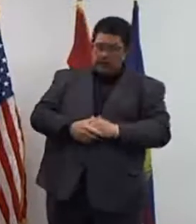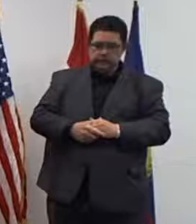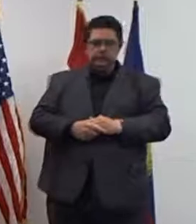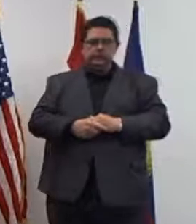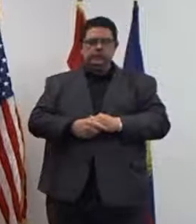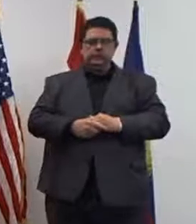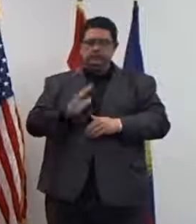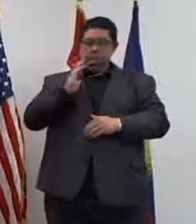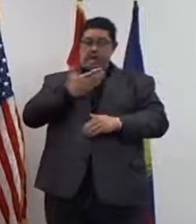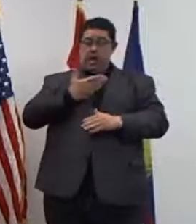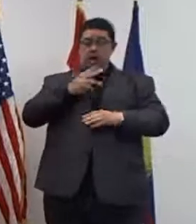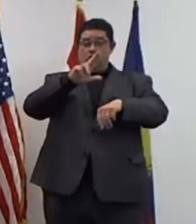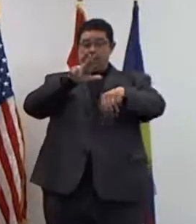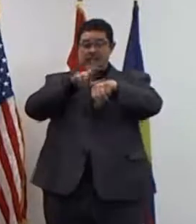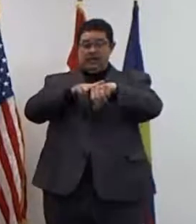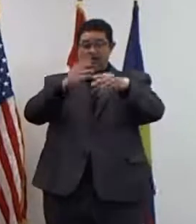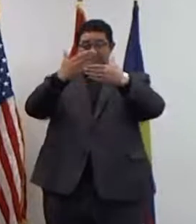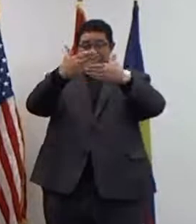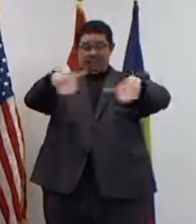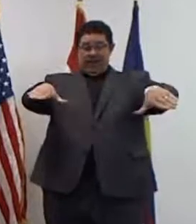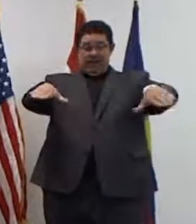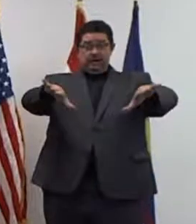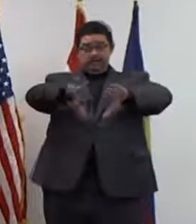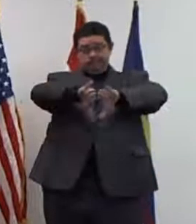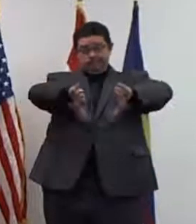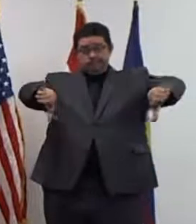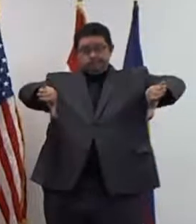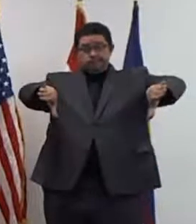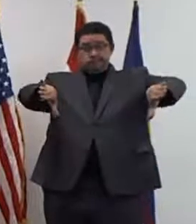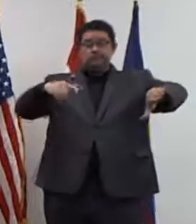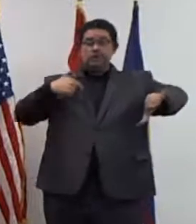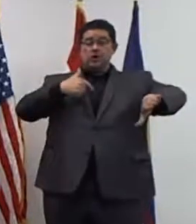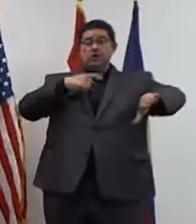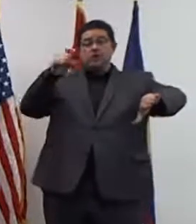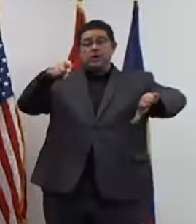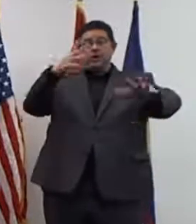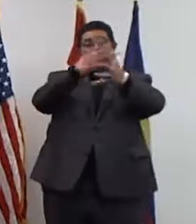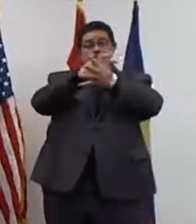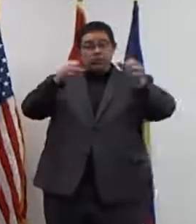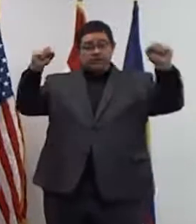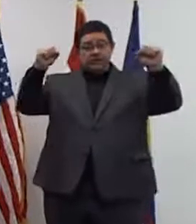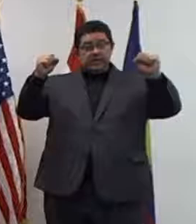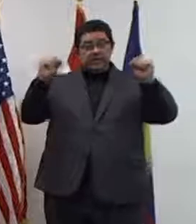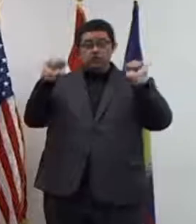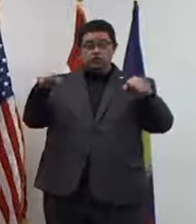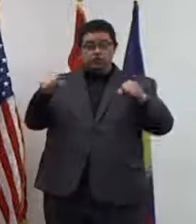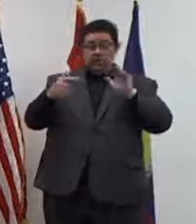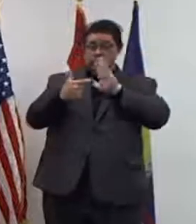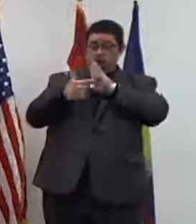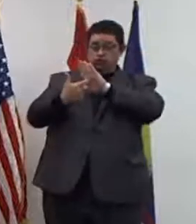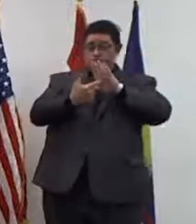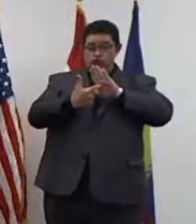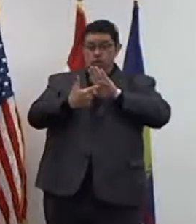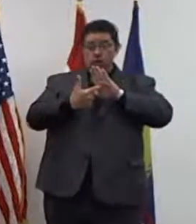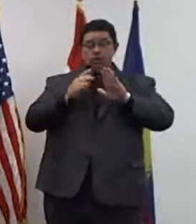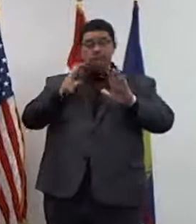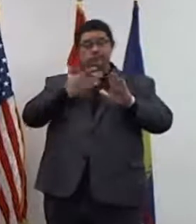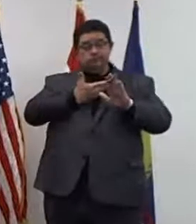is divided, and we need a president who can show us that our country has a kind